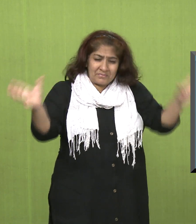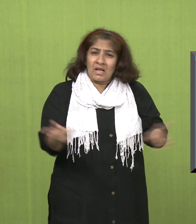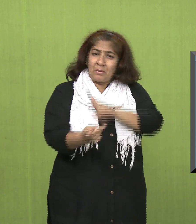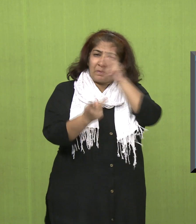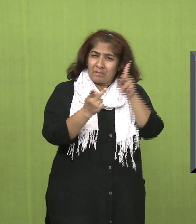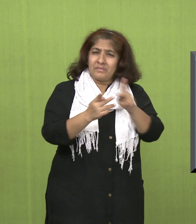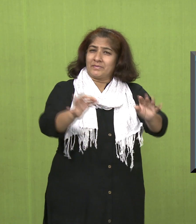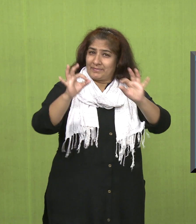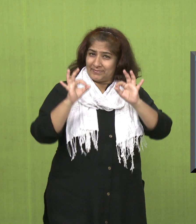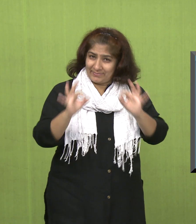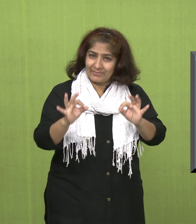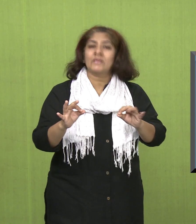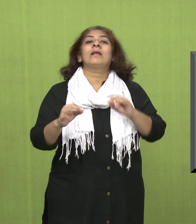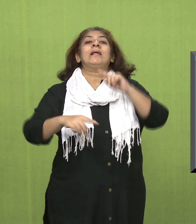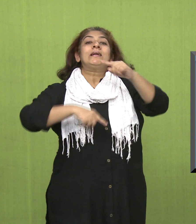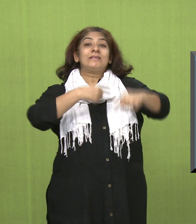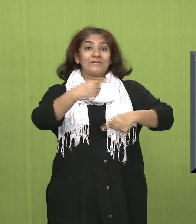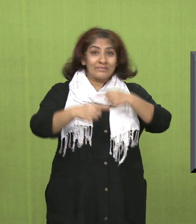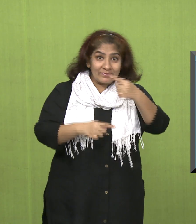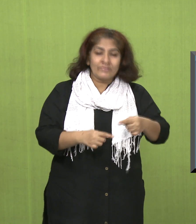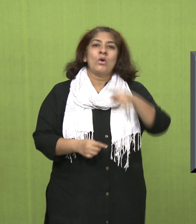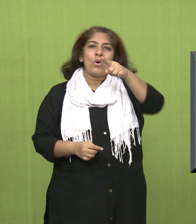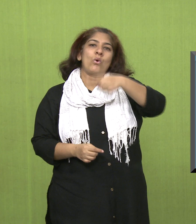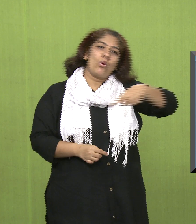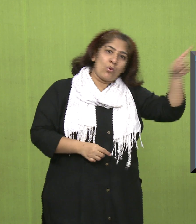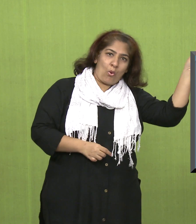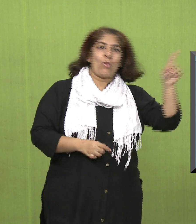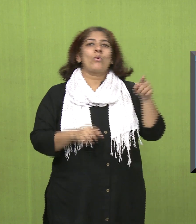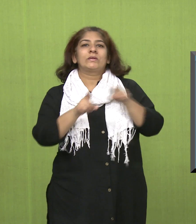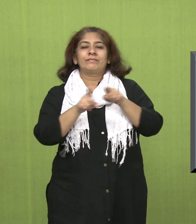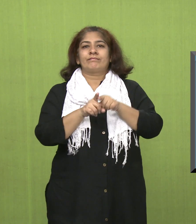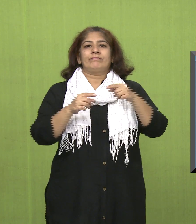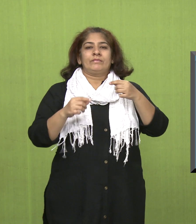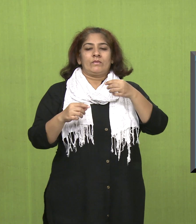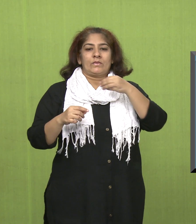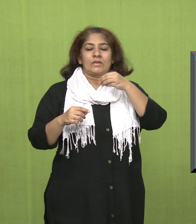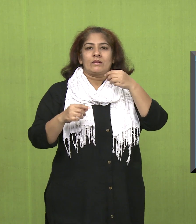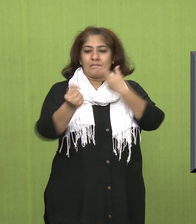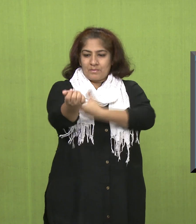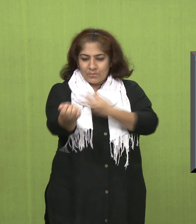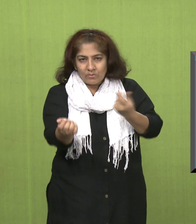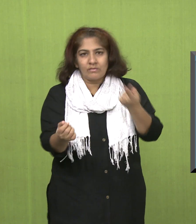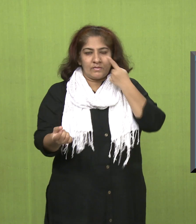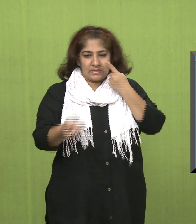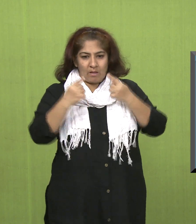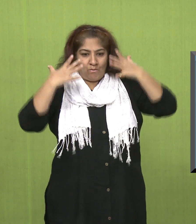are getting checked, and then they go for a kind of